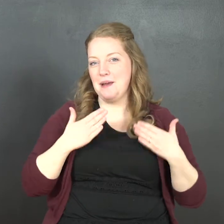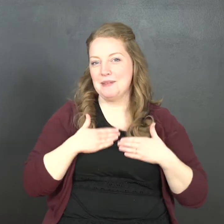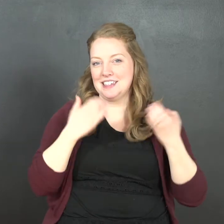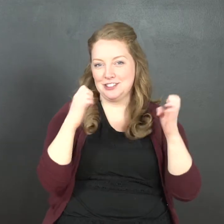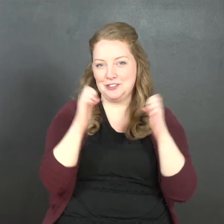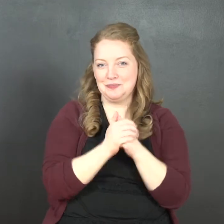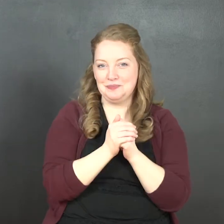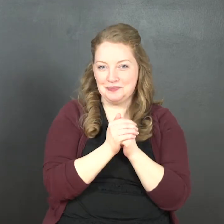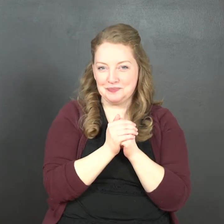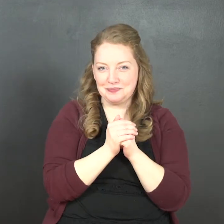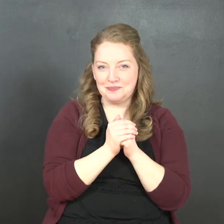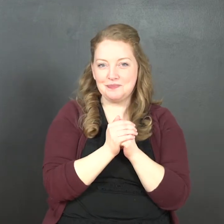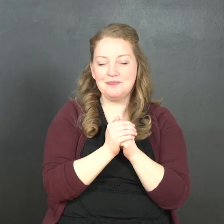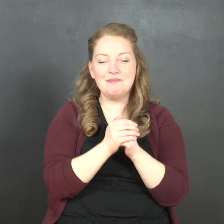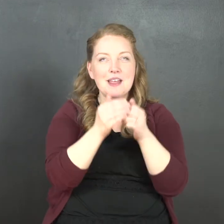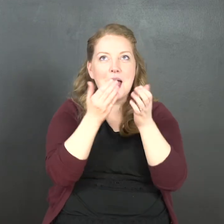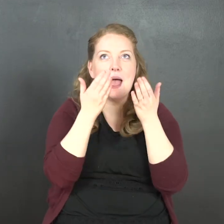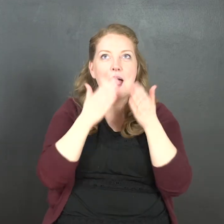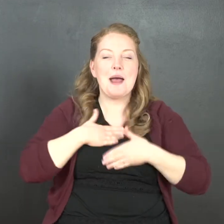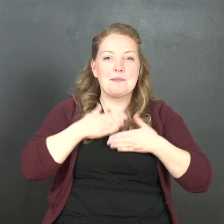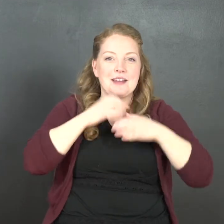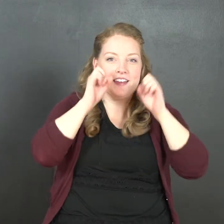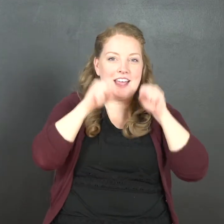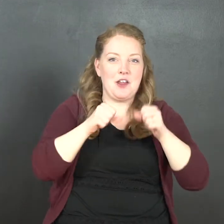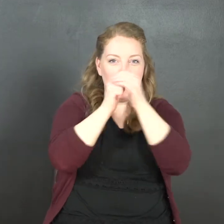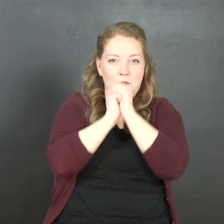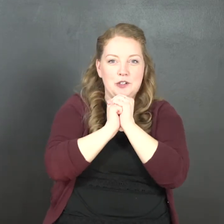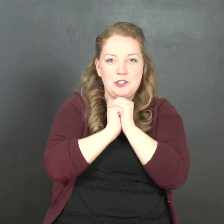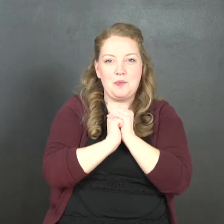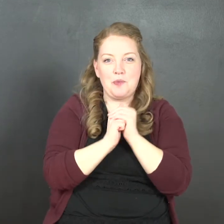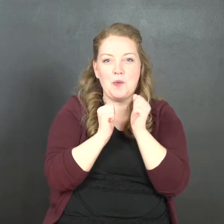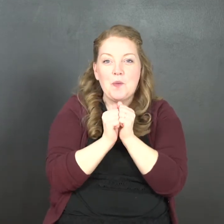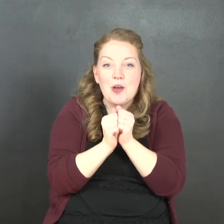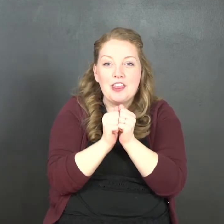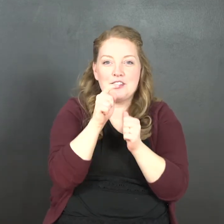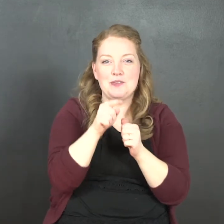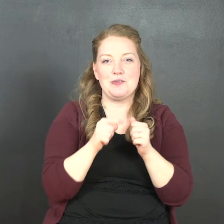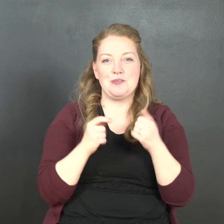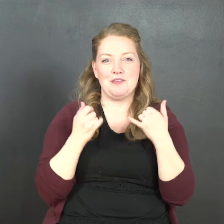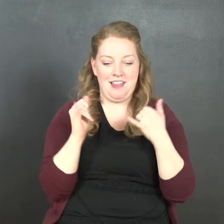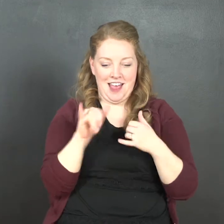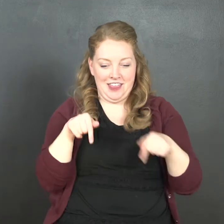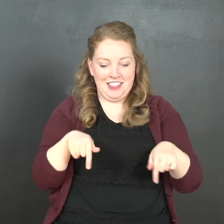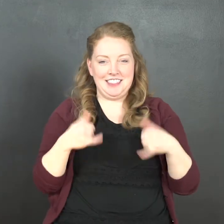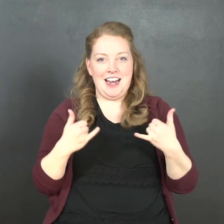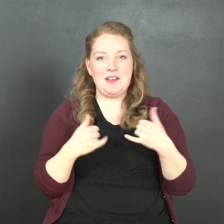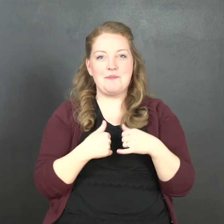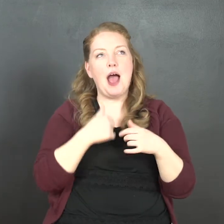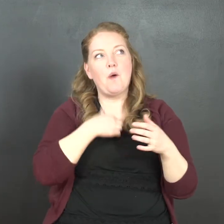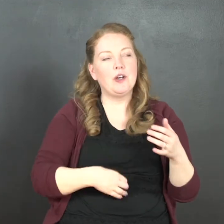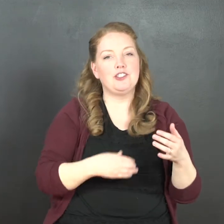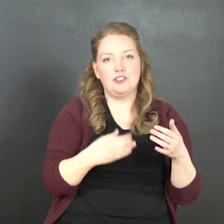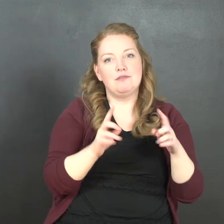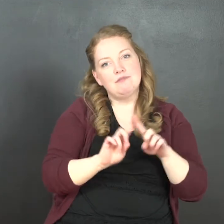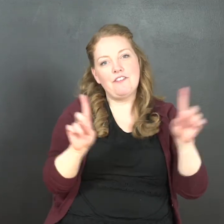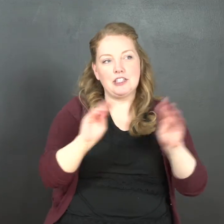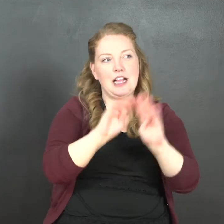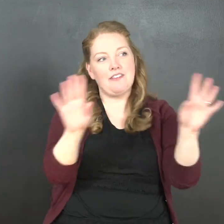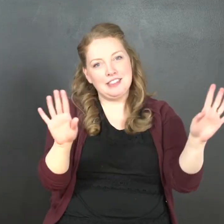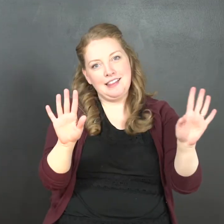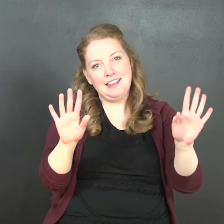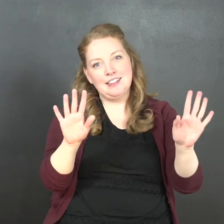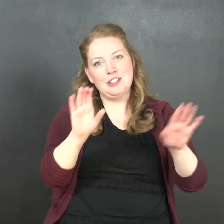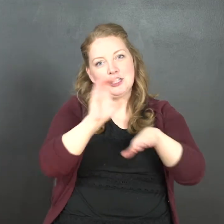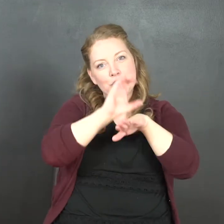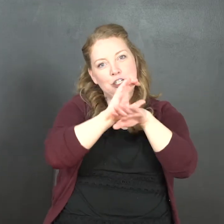so glad to be able to worship with you in this way today. Of course, as I've said every week, I wish it was different. I wish you were filling the